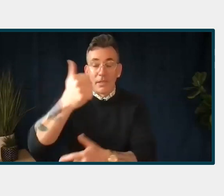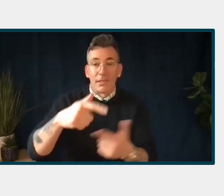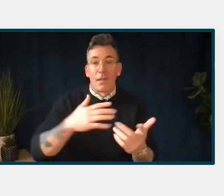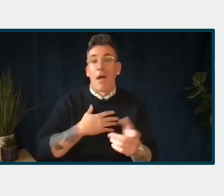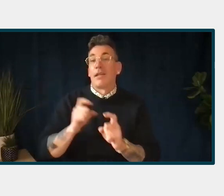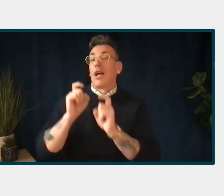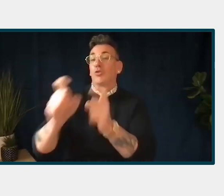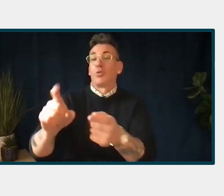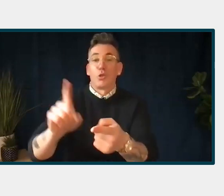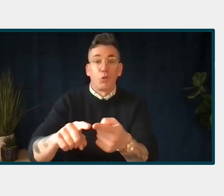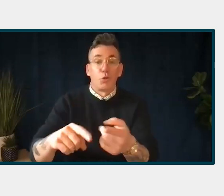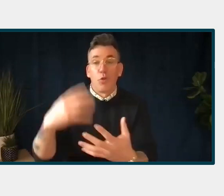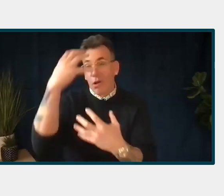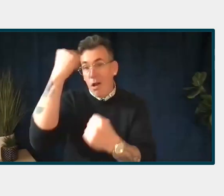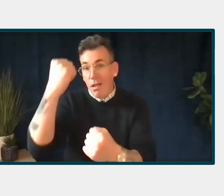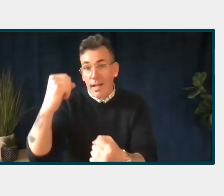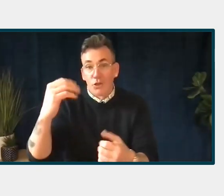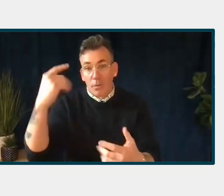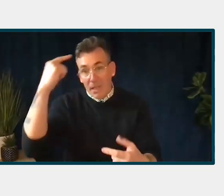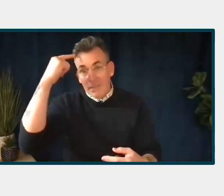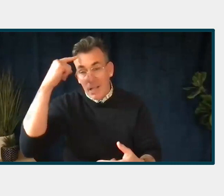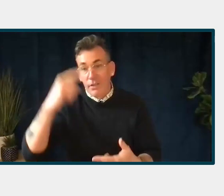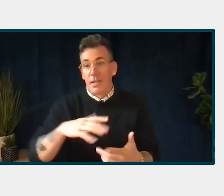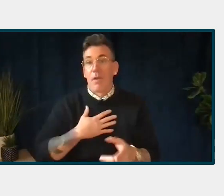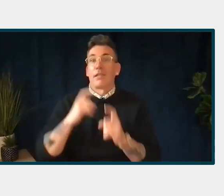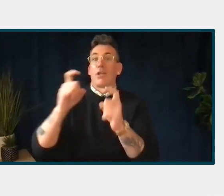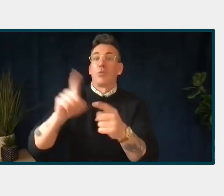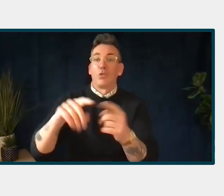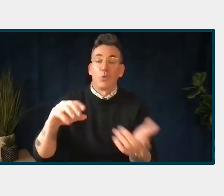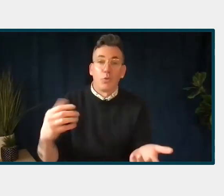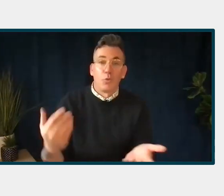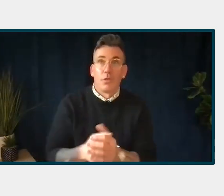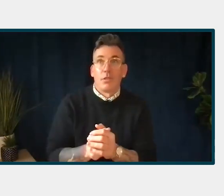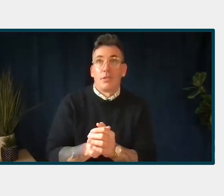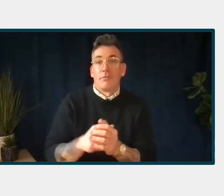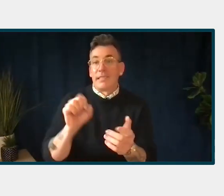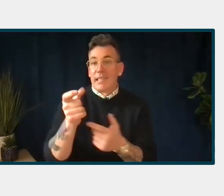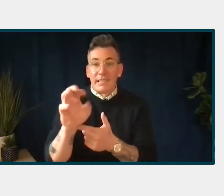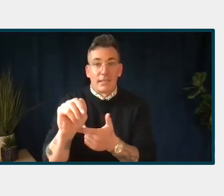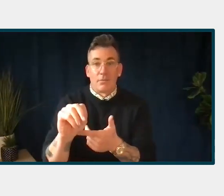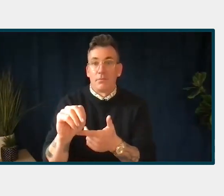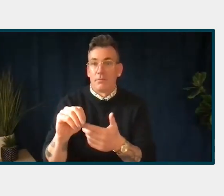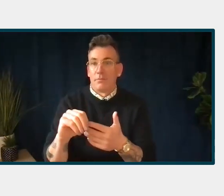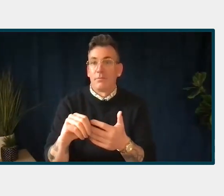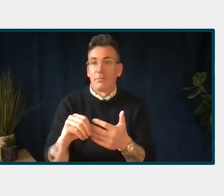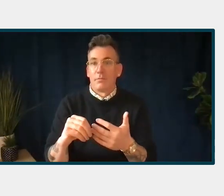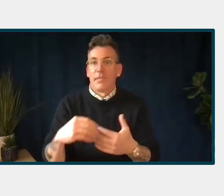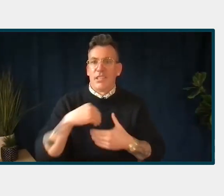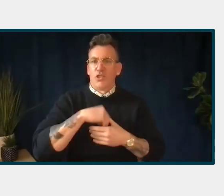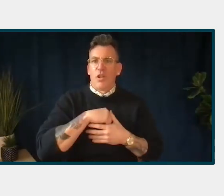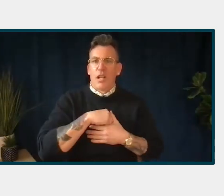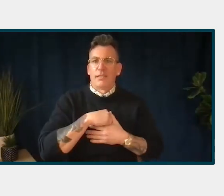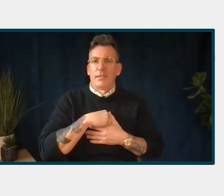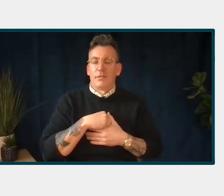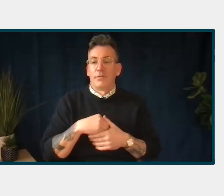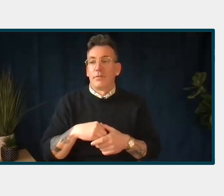and my contributions to white supremacy, my contributions to colonization, both, mental colonization, my